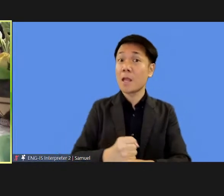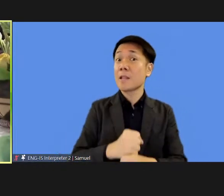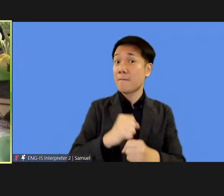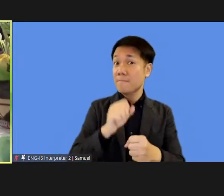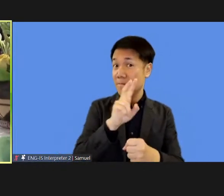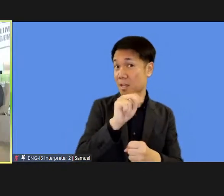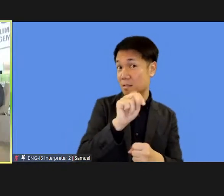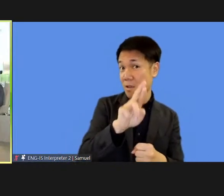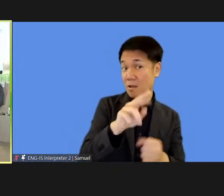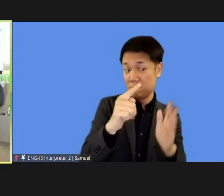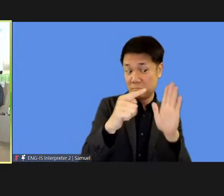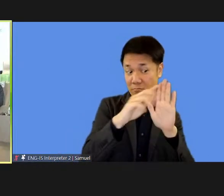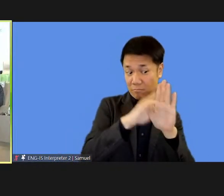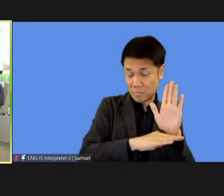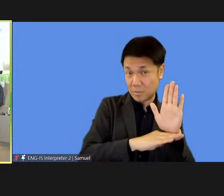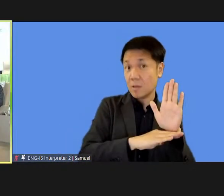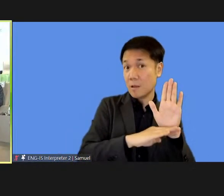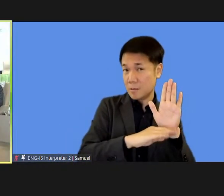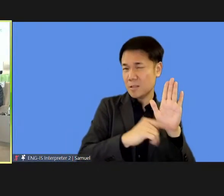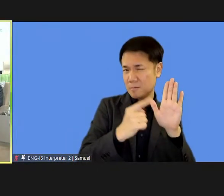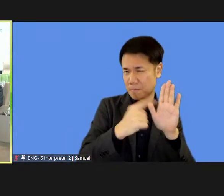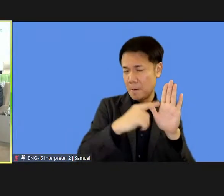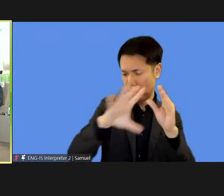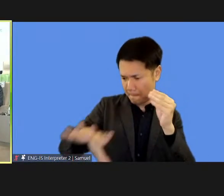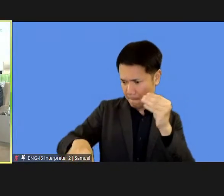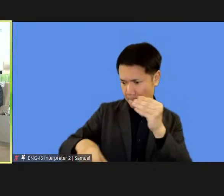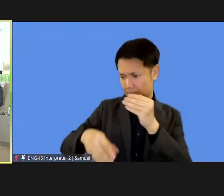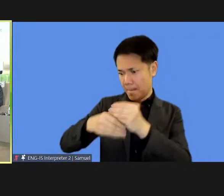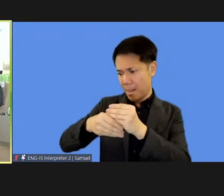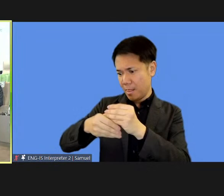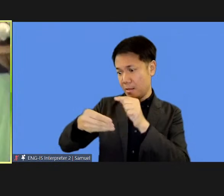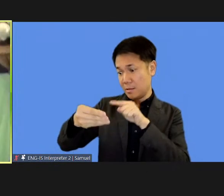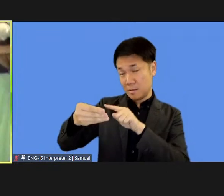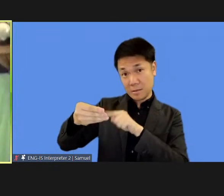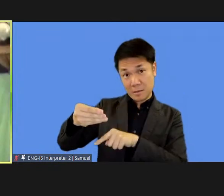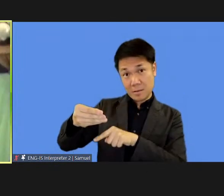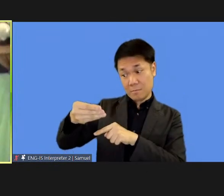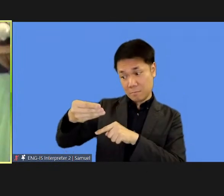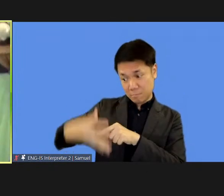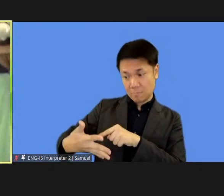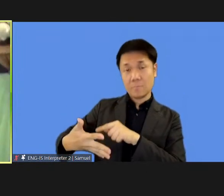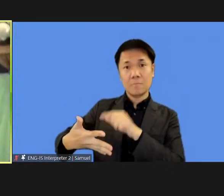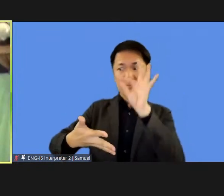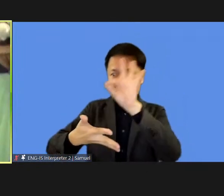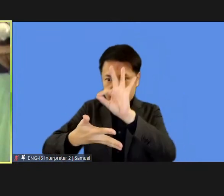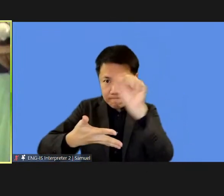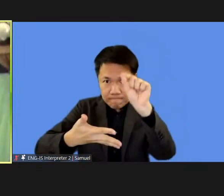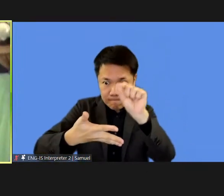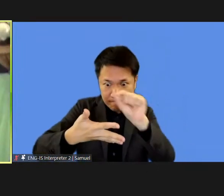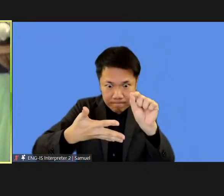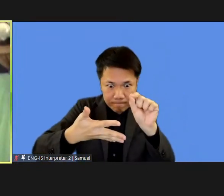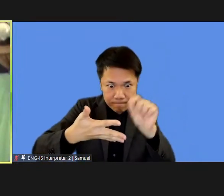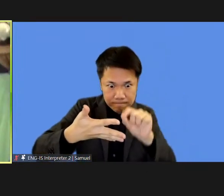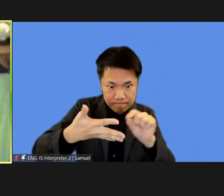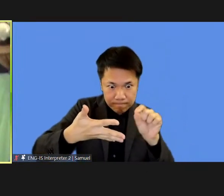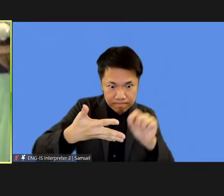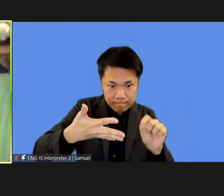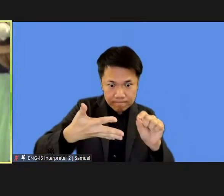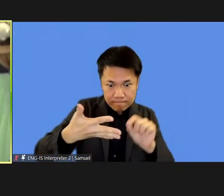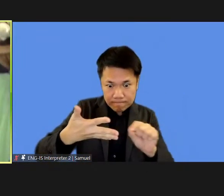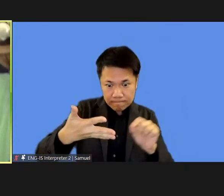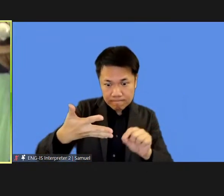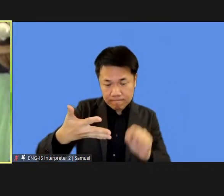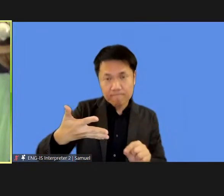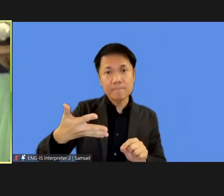goal. So how are we measuring the actions that we are taking? So when we have a measurable